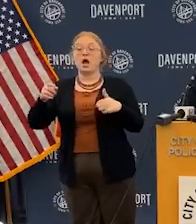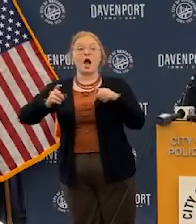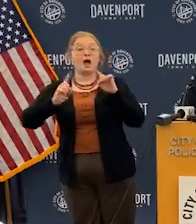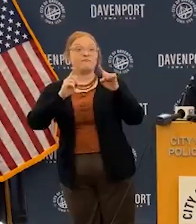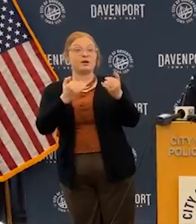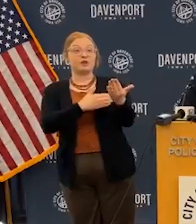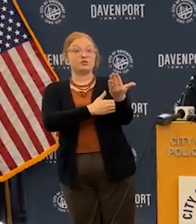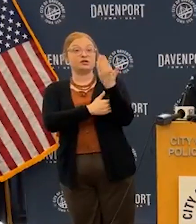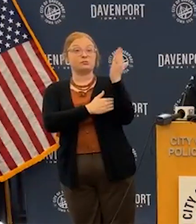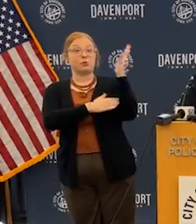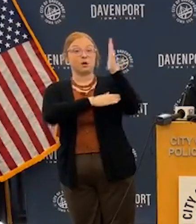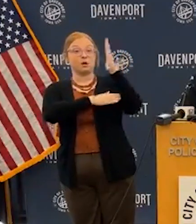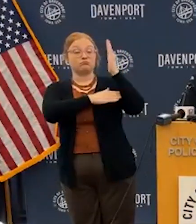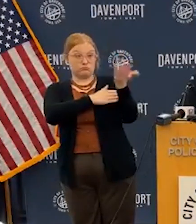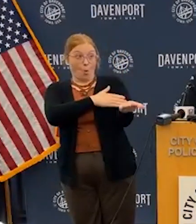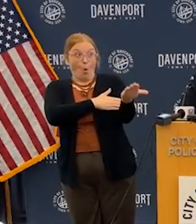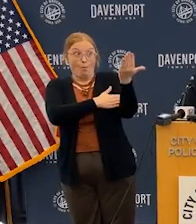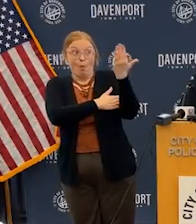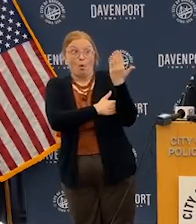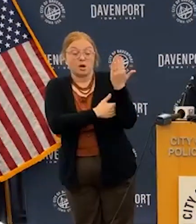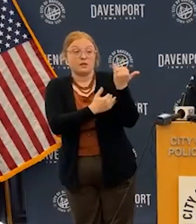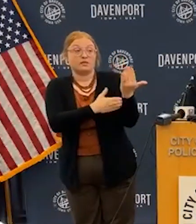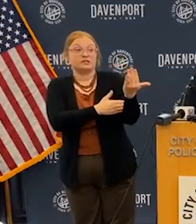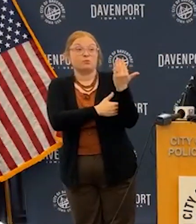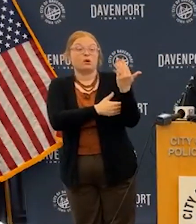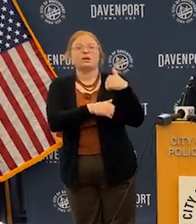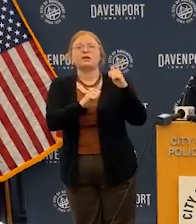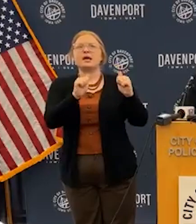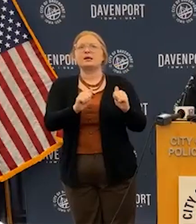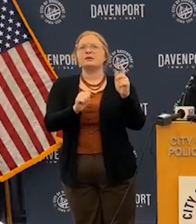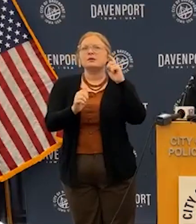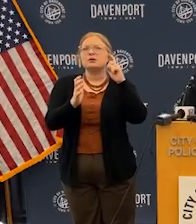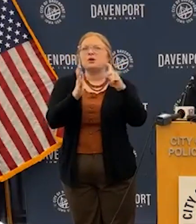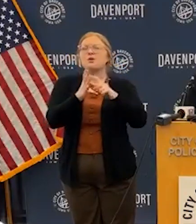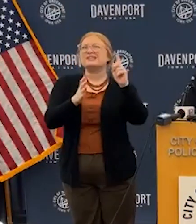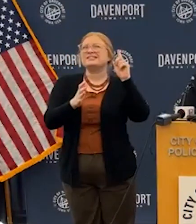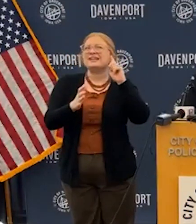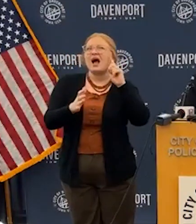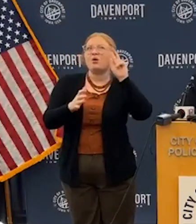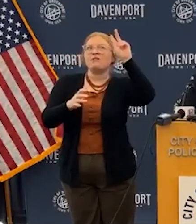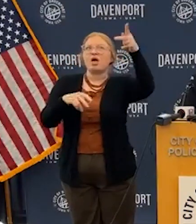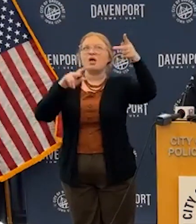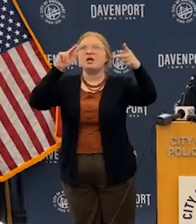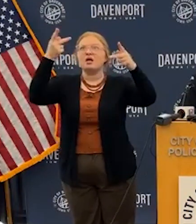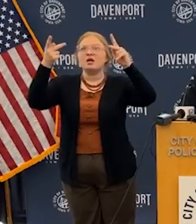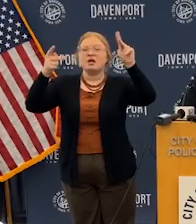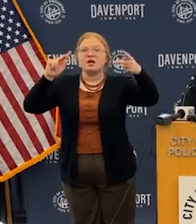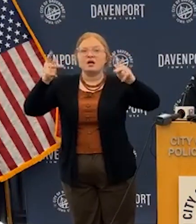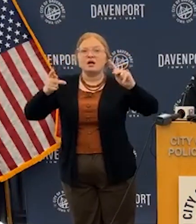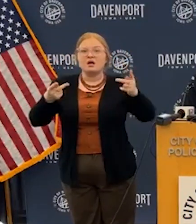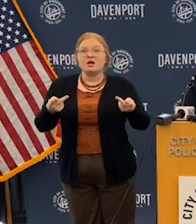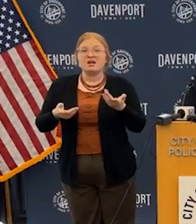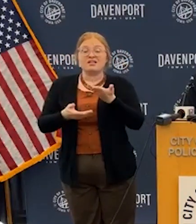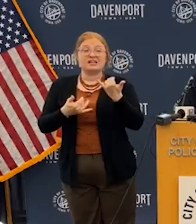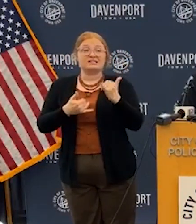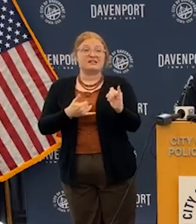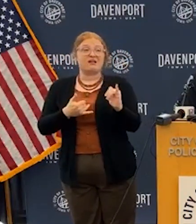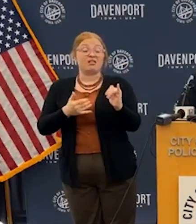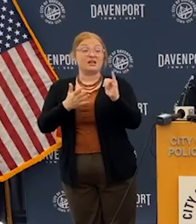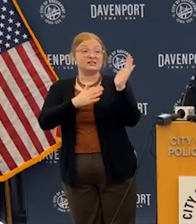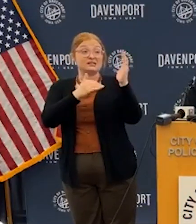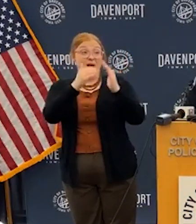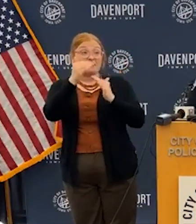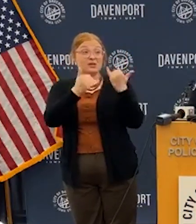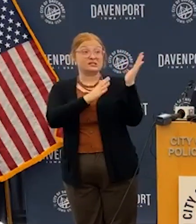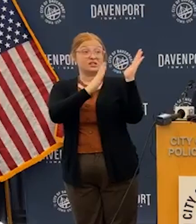there was sounds of debris still falling. Is this building still shifting, and how dangerous is it at this time? That's a correct